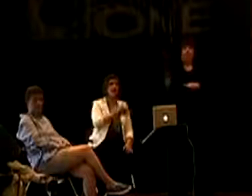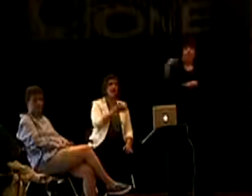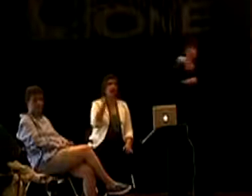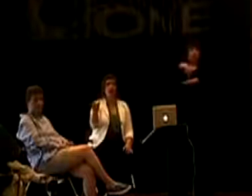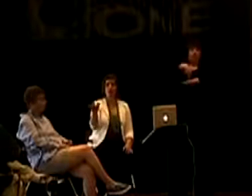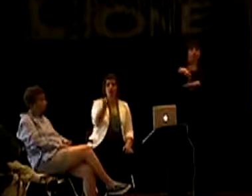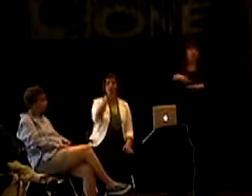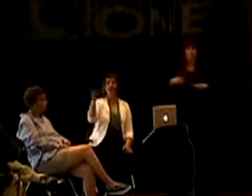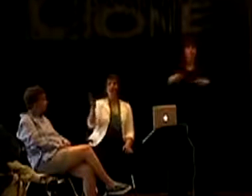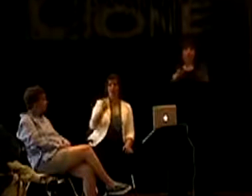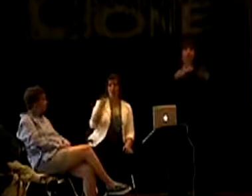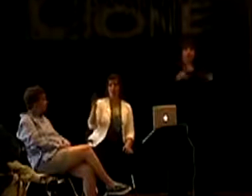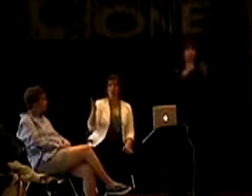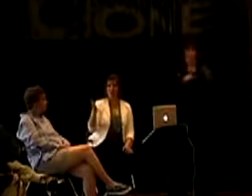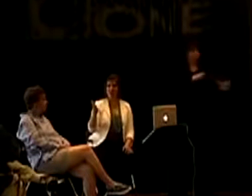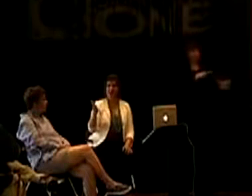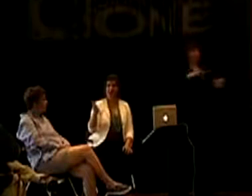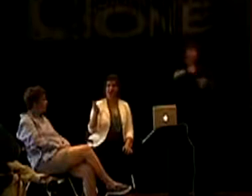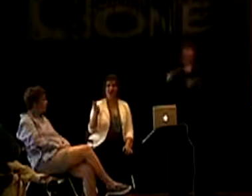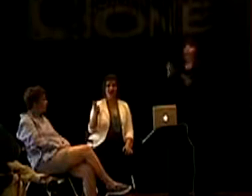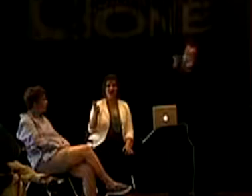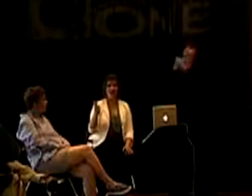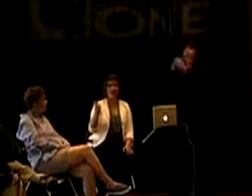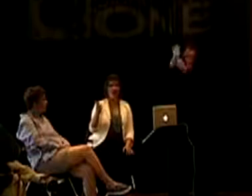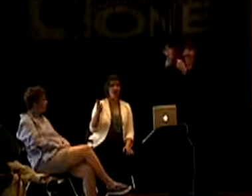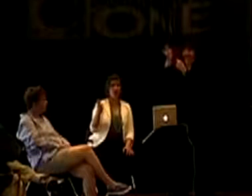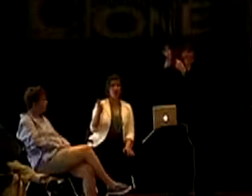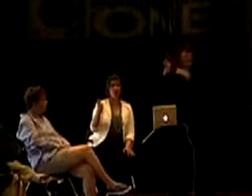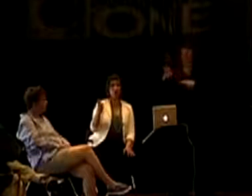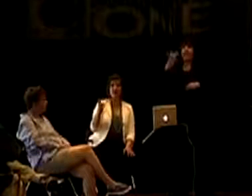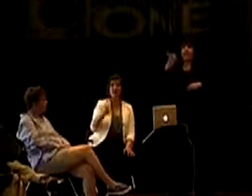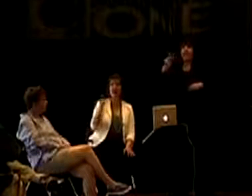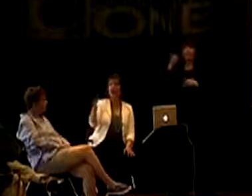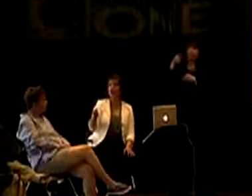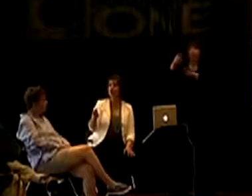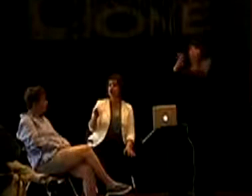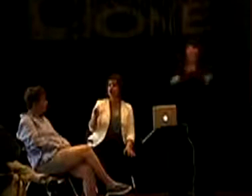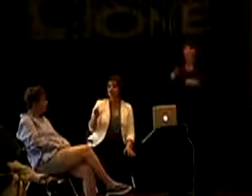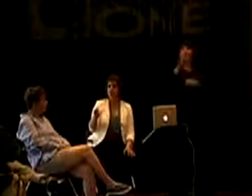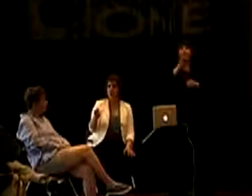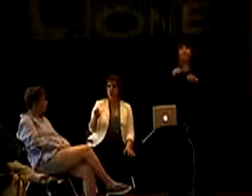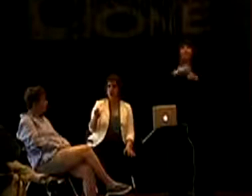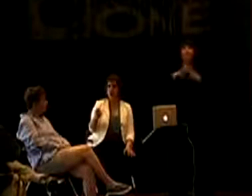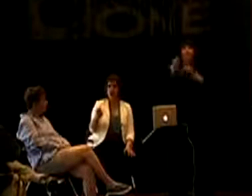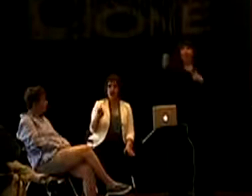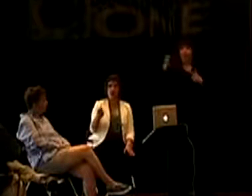give the interpreter a moment to find you in the room, and if you are going to be speaking, we'll hand you a